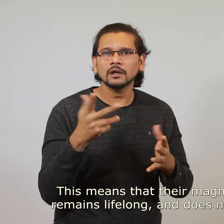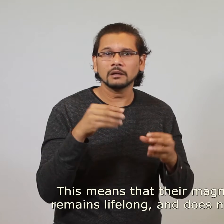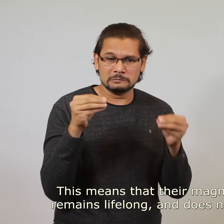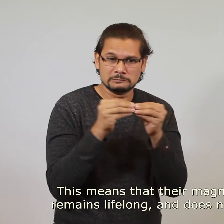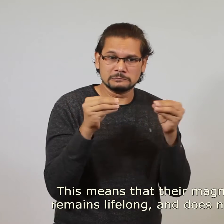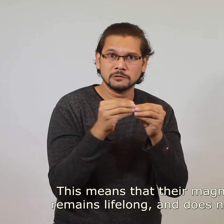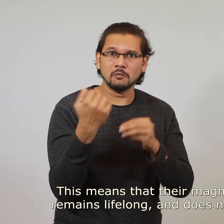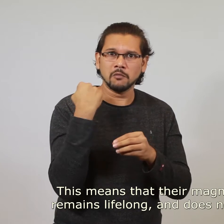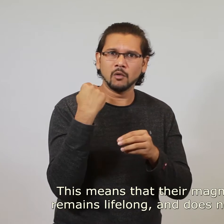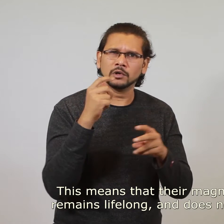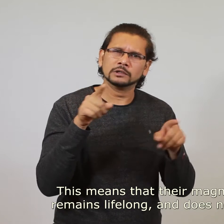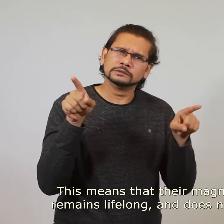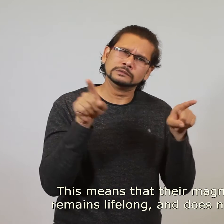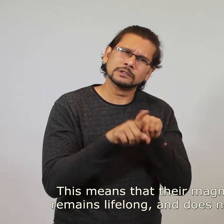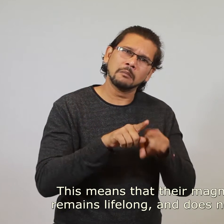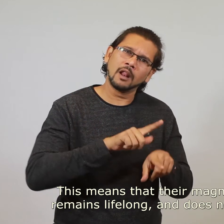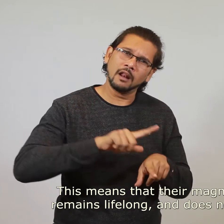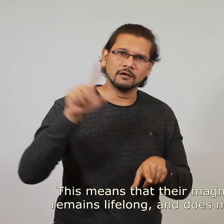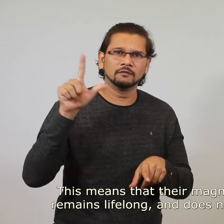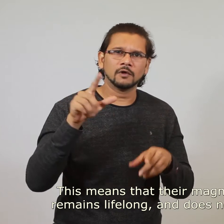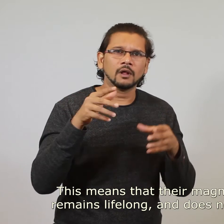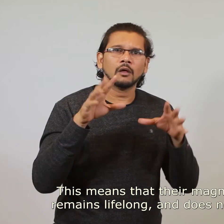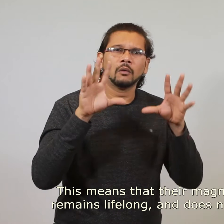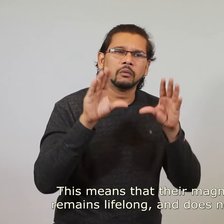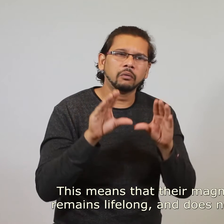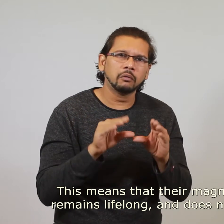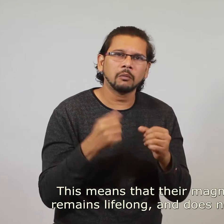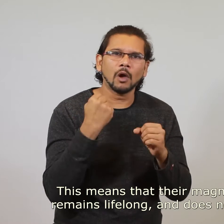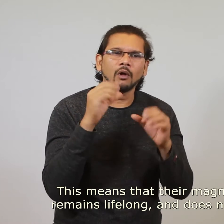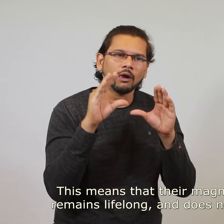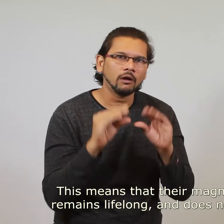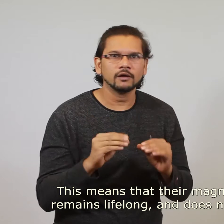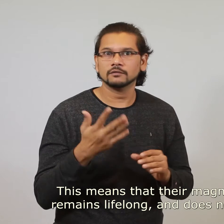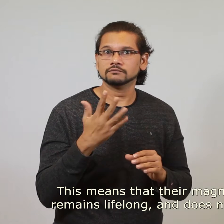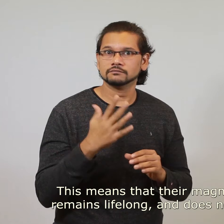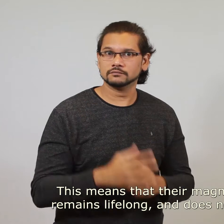This means that their magnetic power remains lifelong and does not diminish.